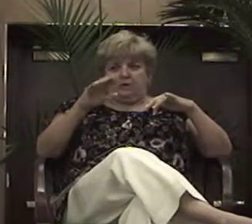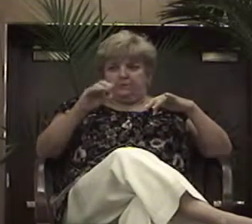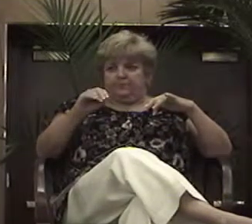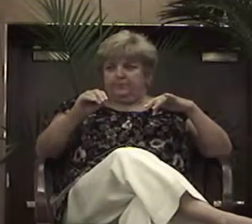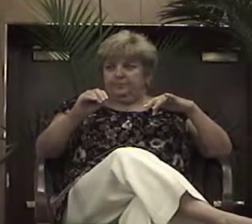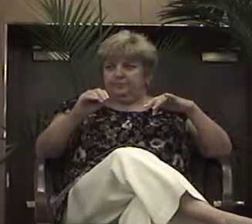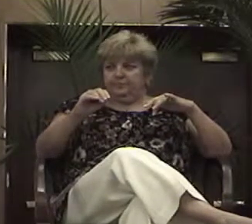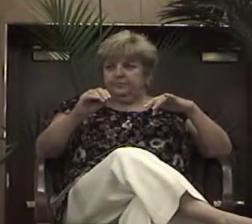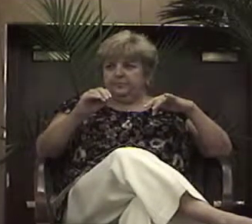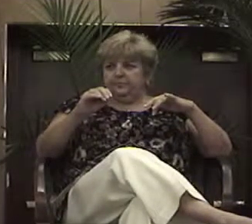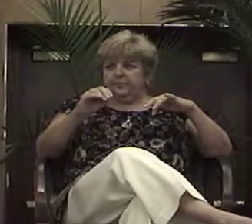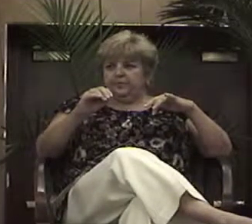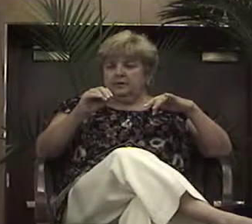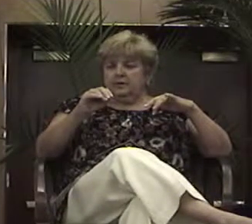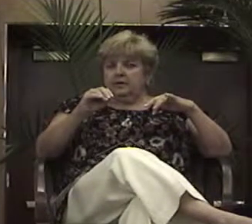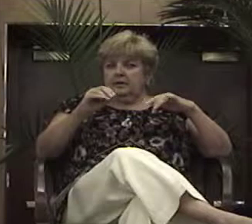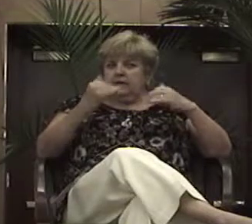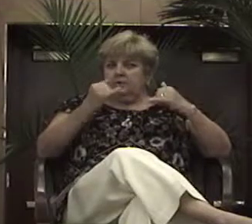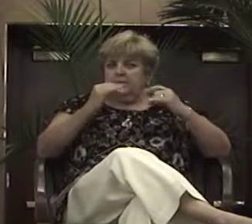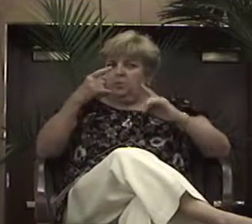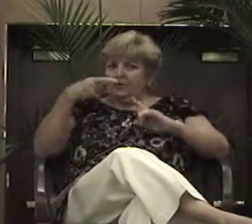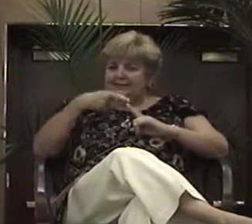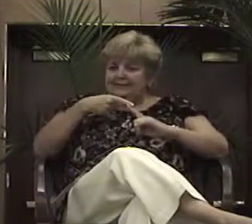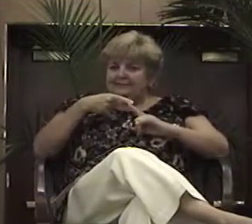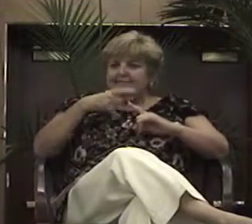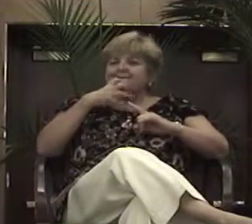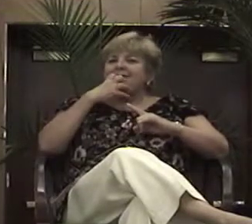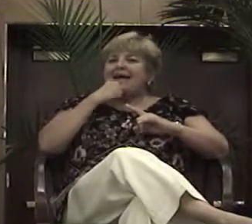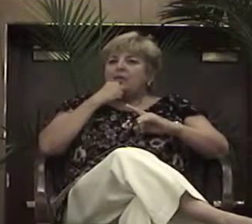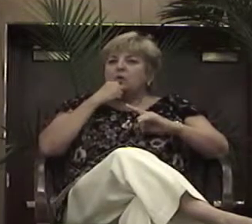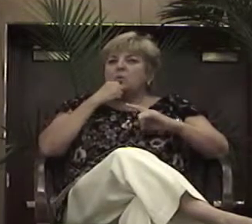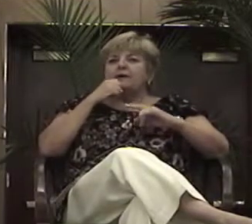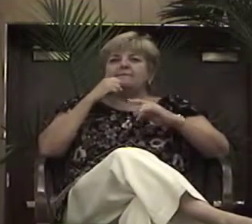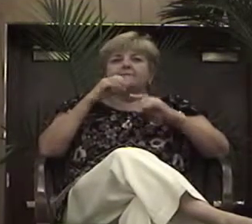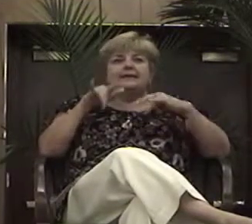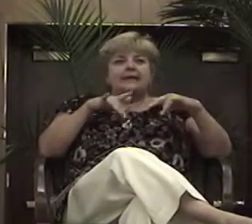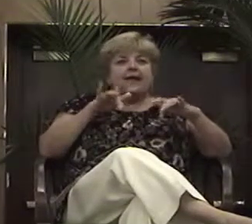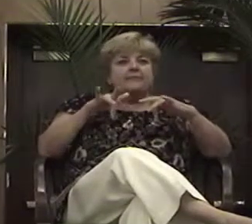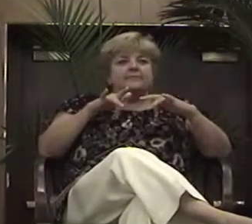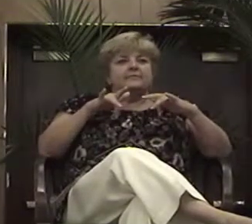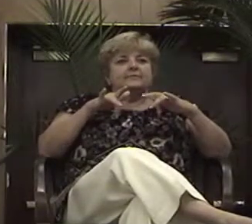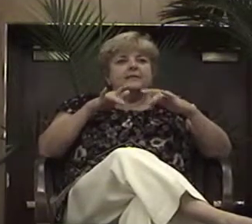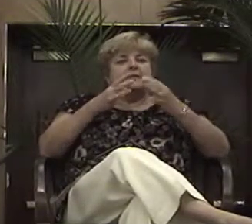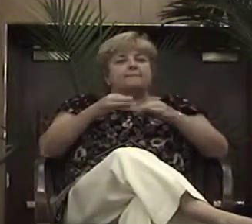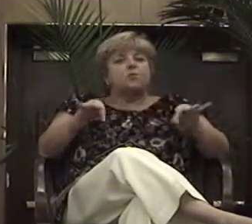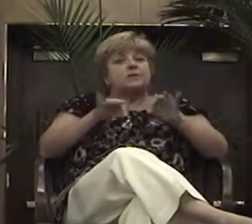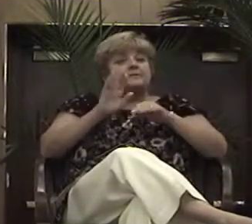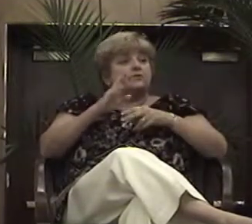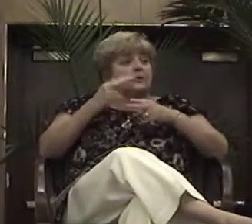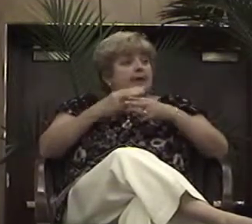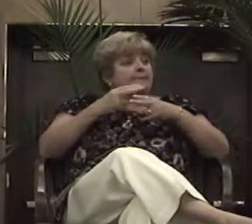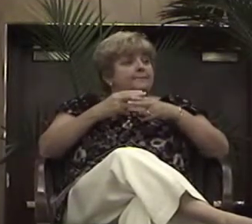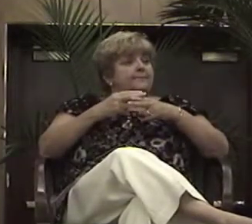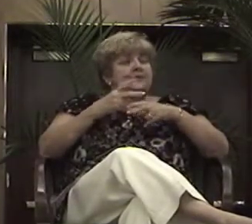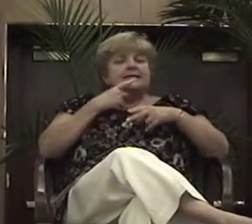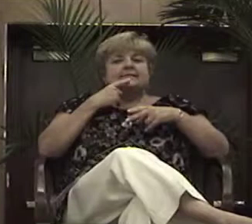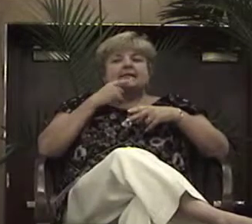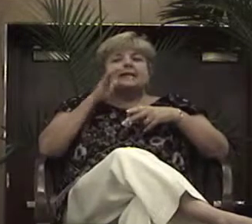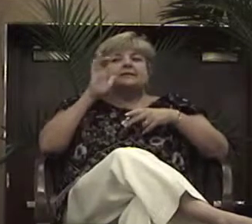the value of tapes and the value of your name. His wife said he listened to these tapes